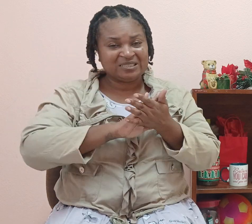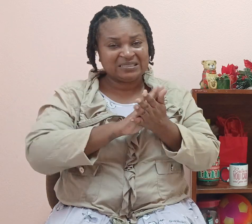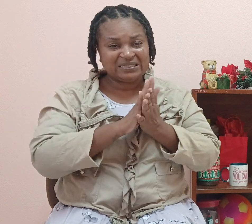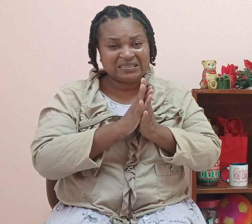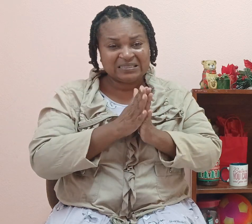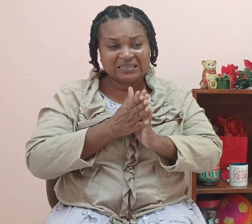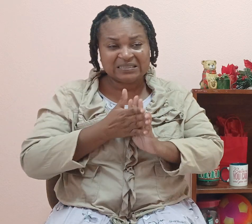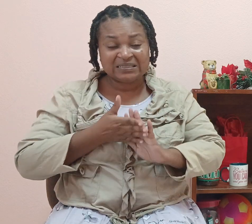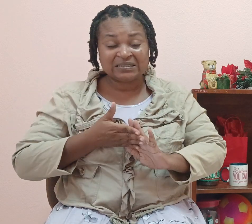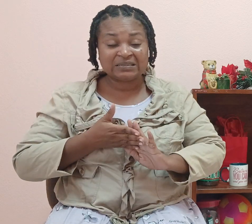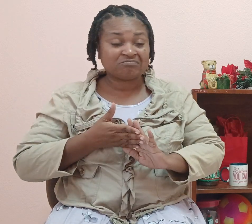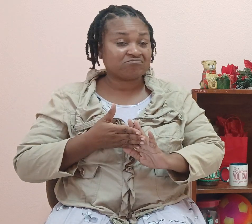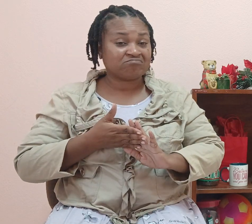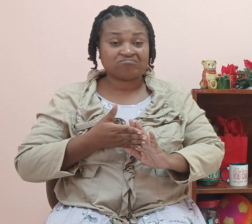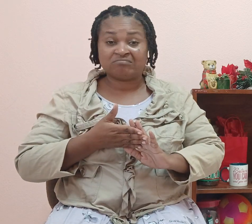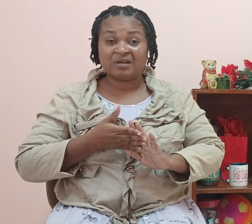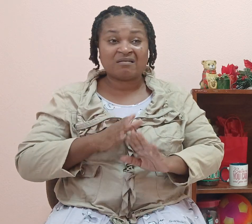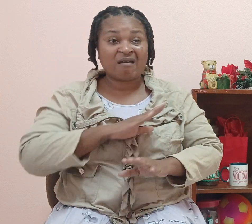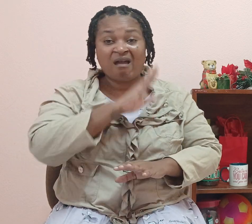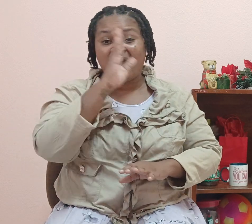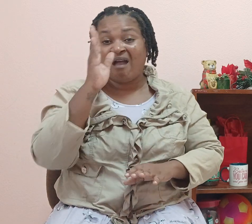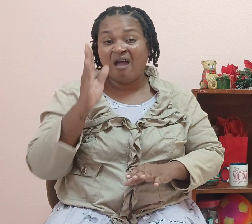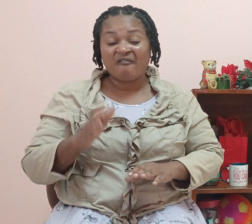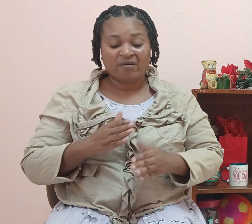be no end.